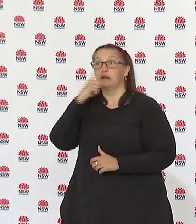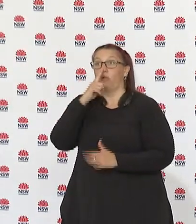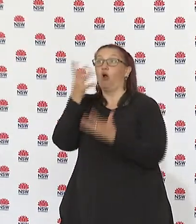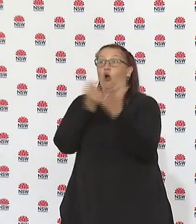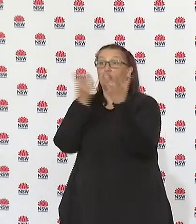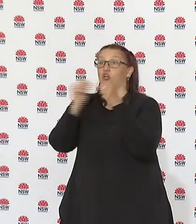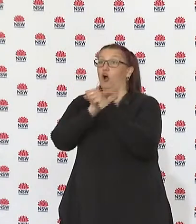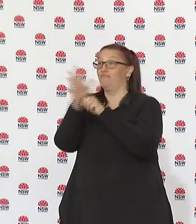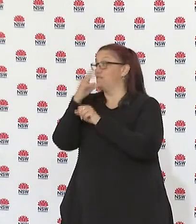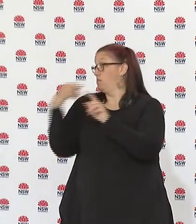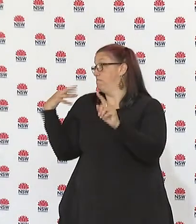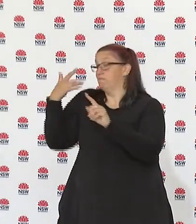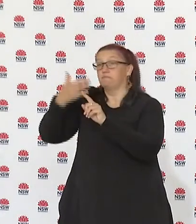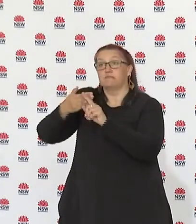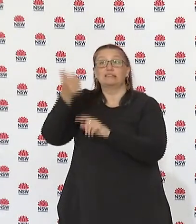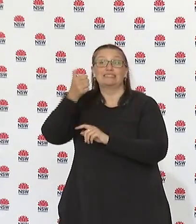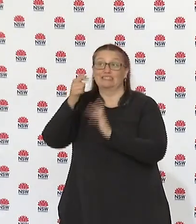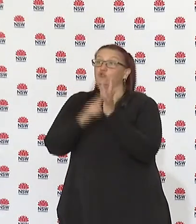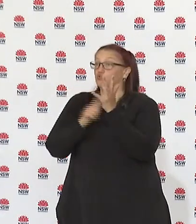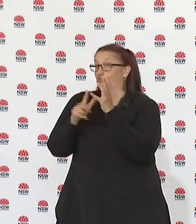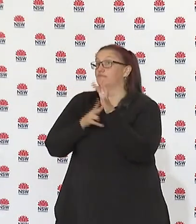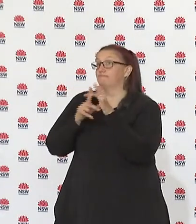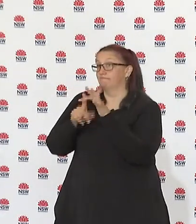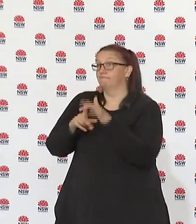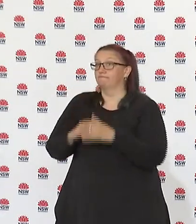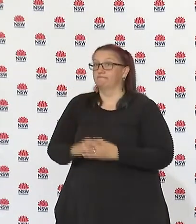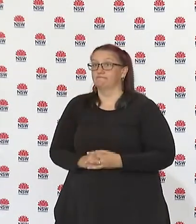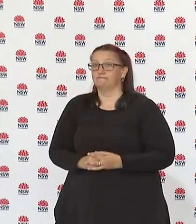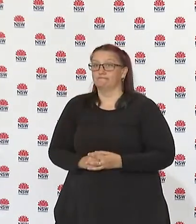16th of June. There's been